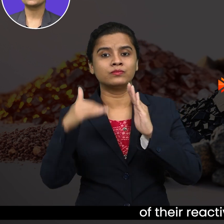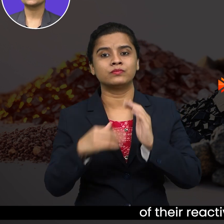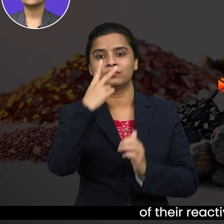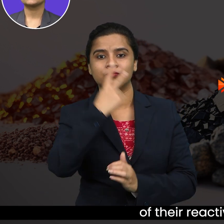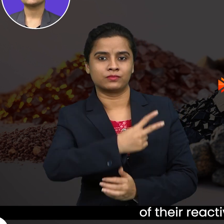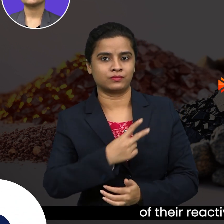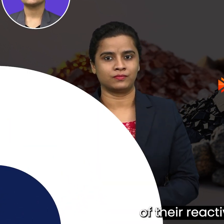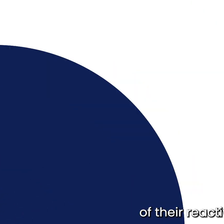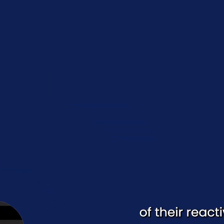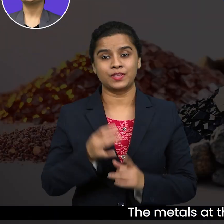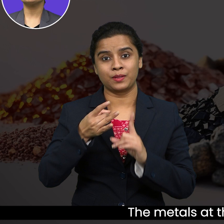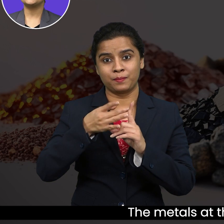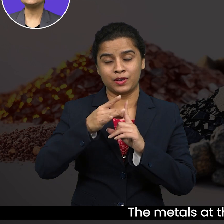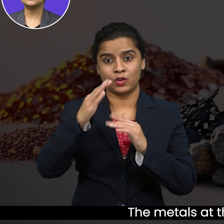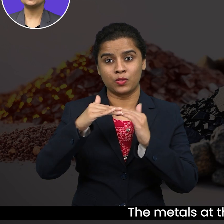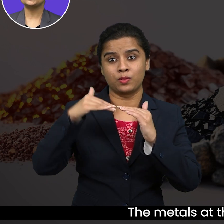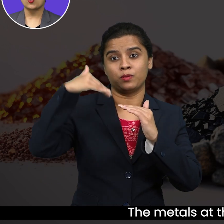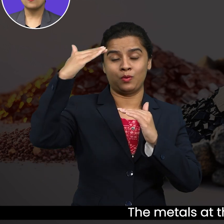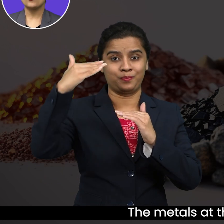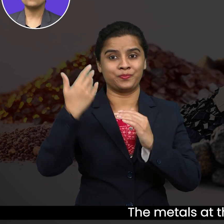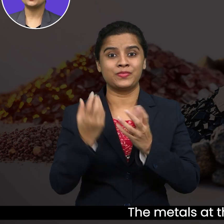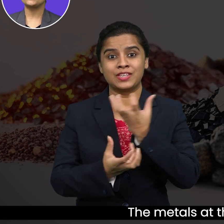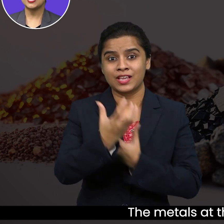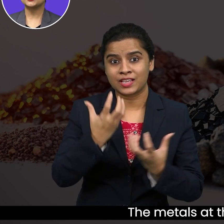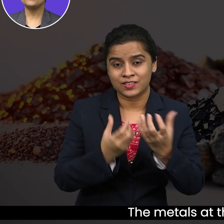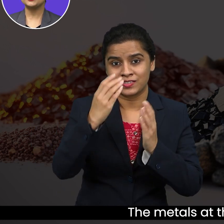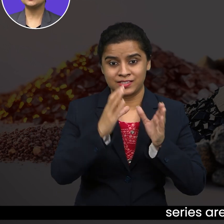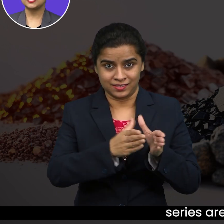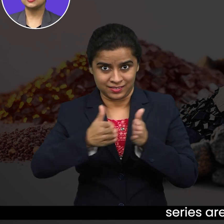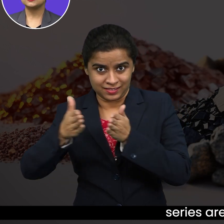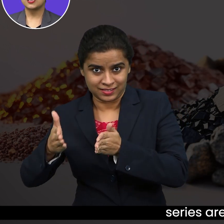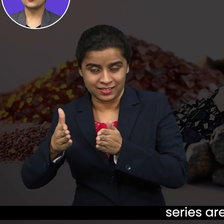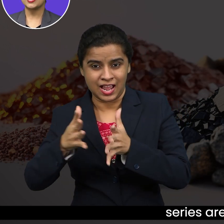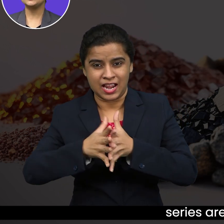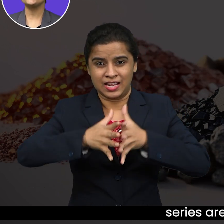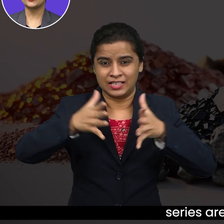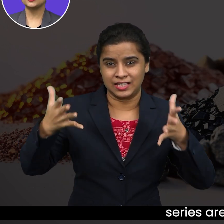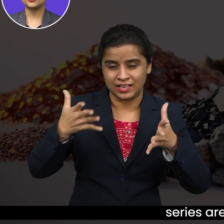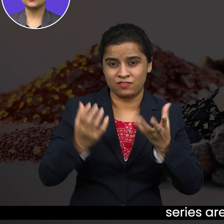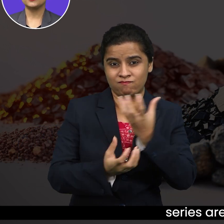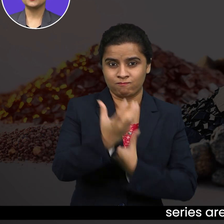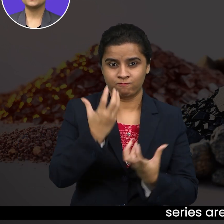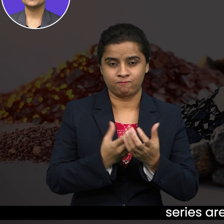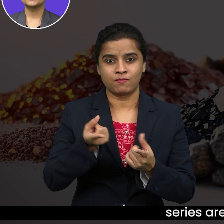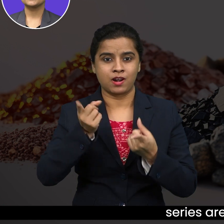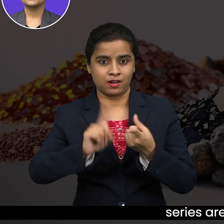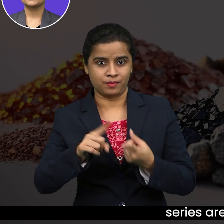below. The metals at the top of the reactivity series are highly reactive.